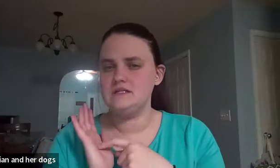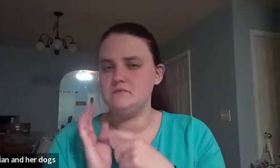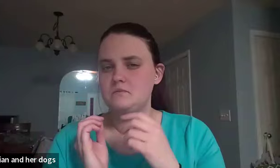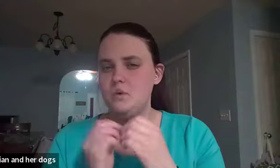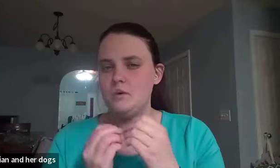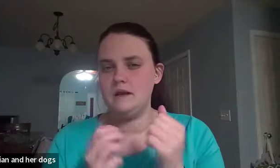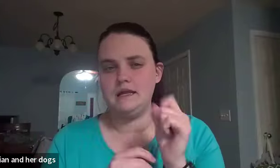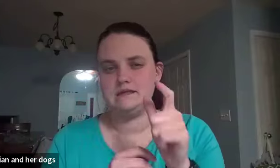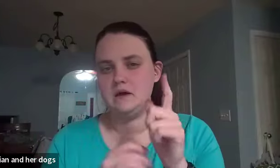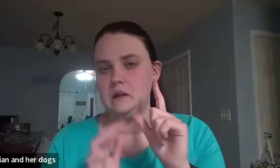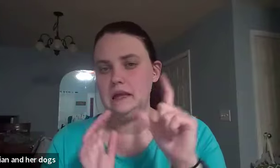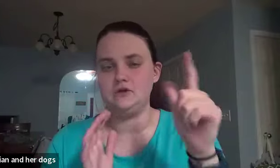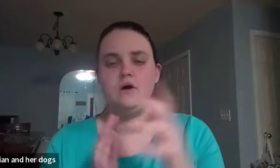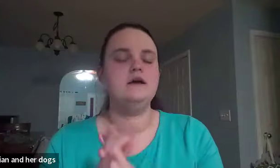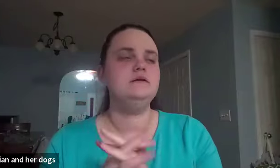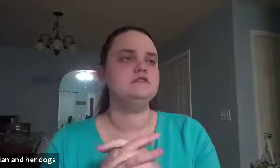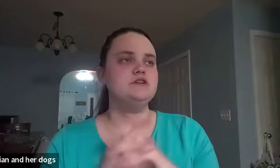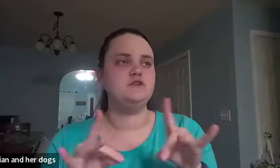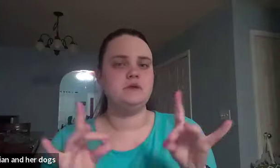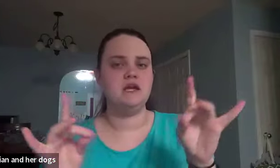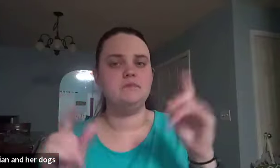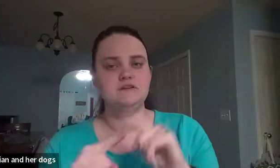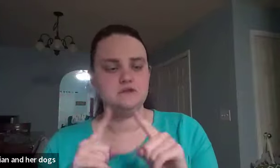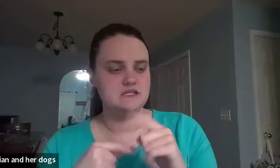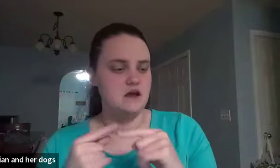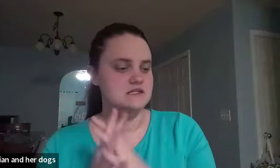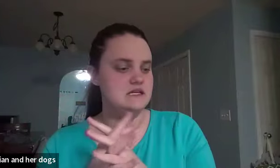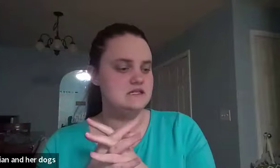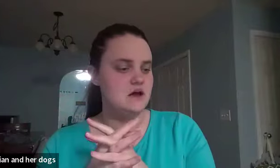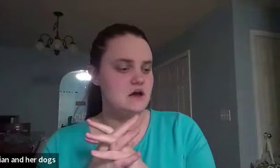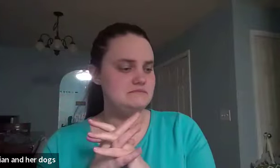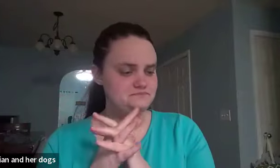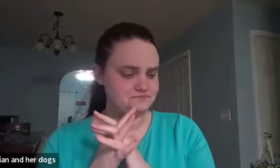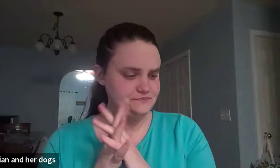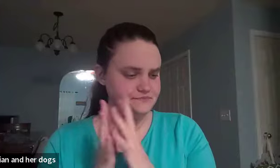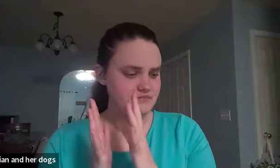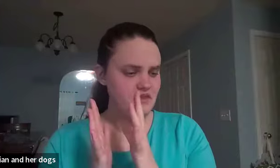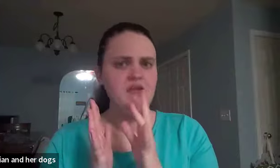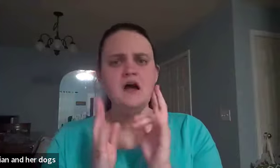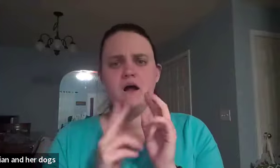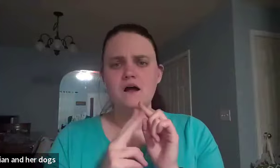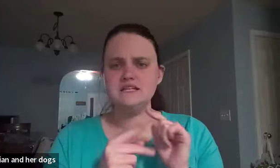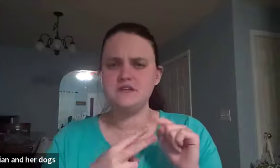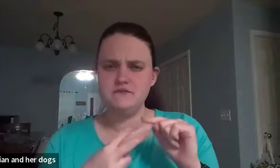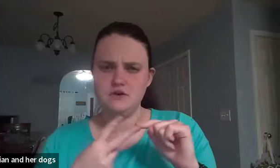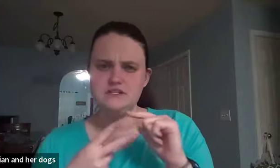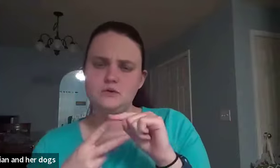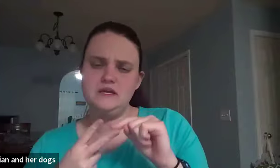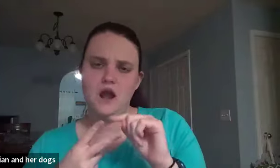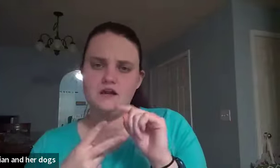notice more in ASL later on, especially if you're picking up different signs, is a lot of times I've noticed there'll be kind